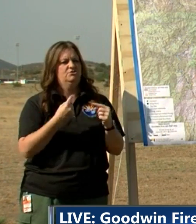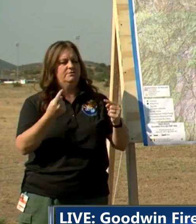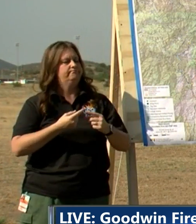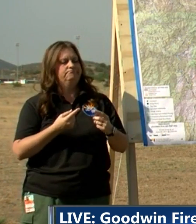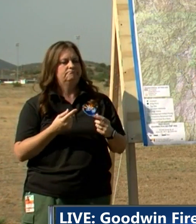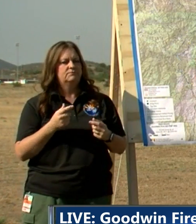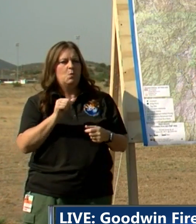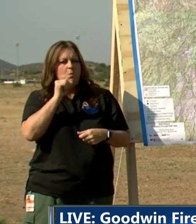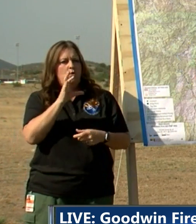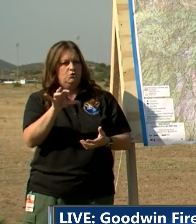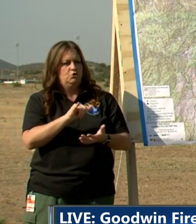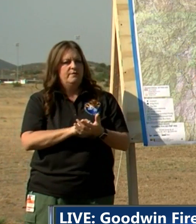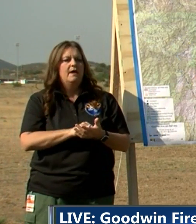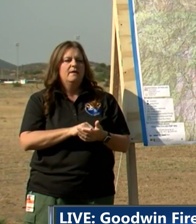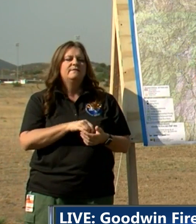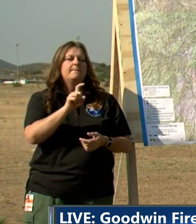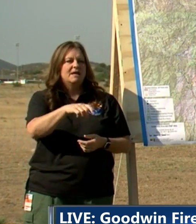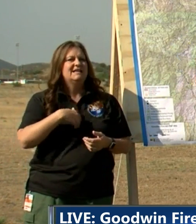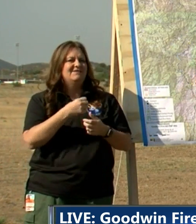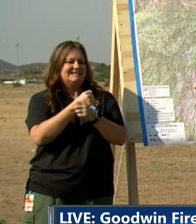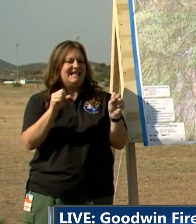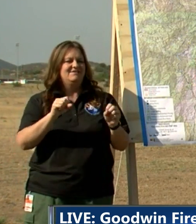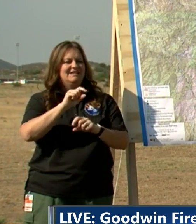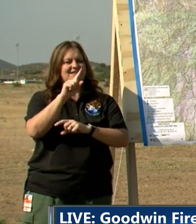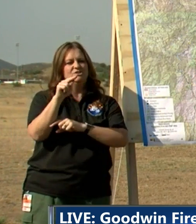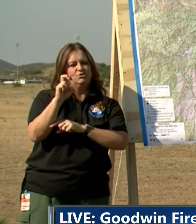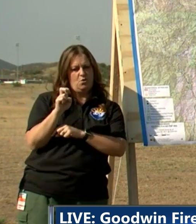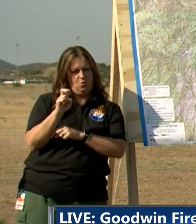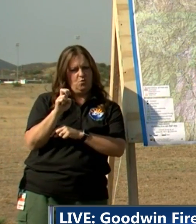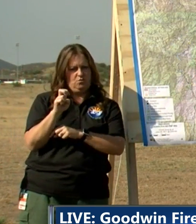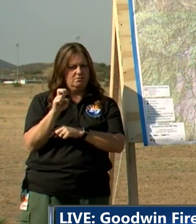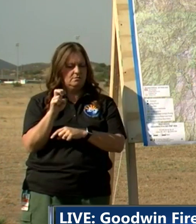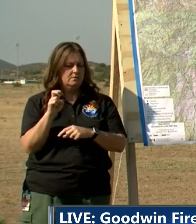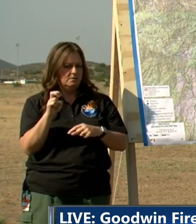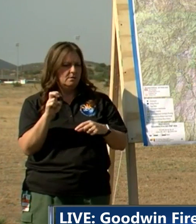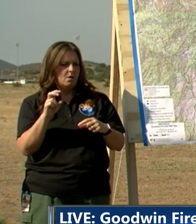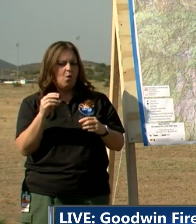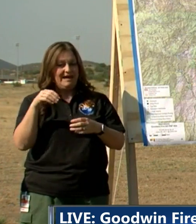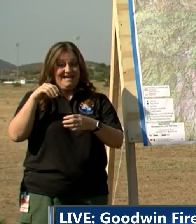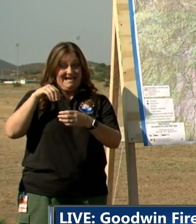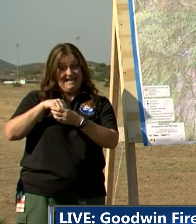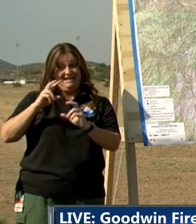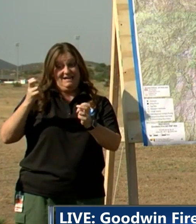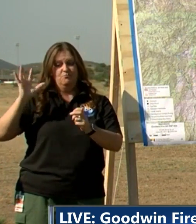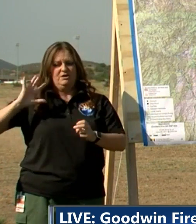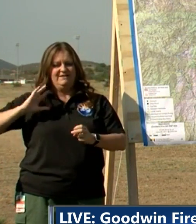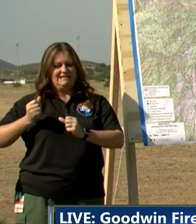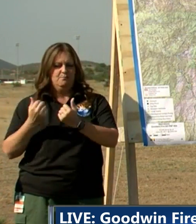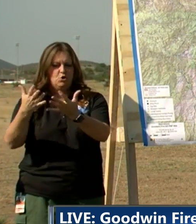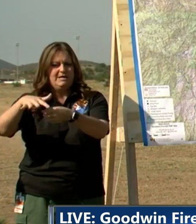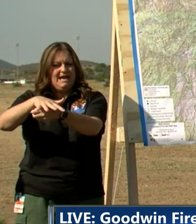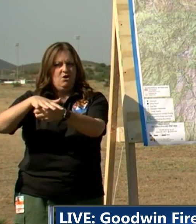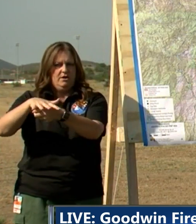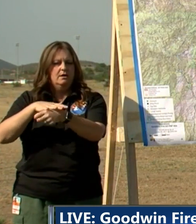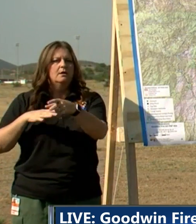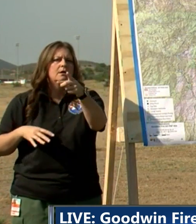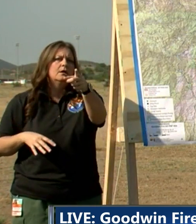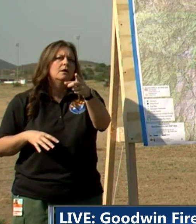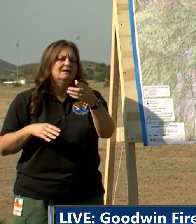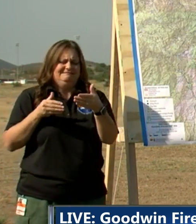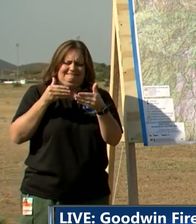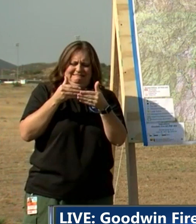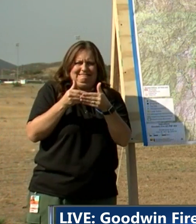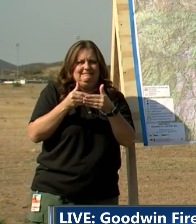a safety zone, a place they can go to be safe, or back into the black we also consider a safety zone. We're on the eve of the Yarnell